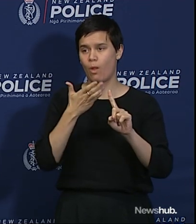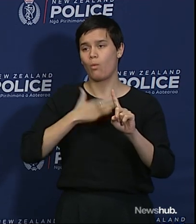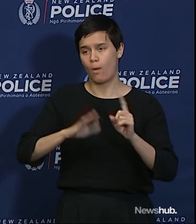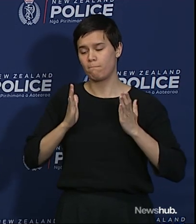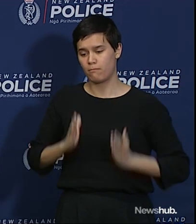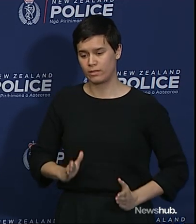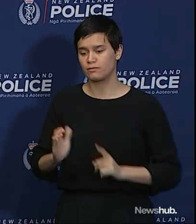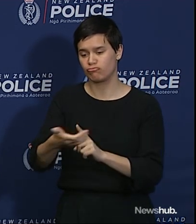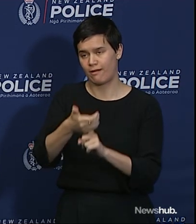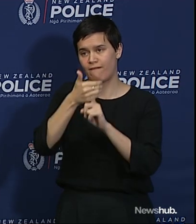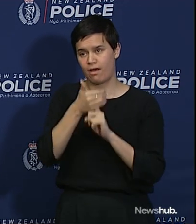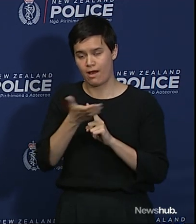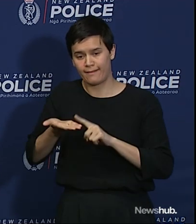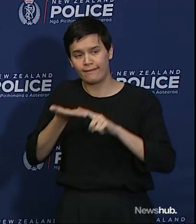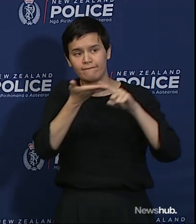to their loved ones.